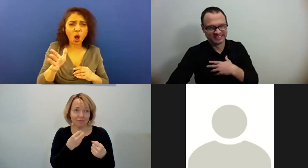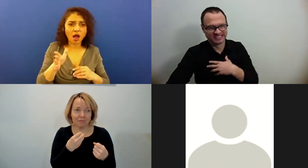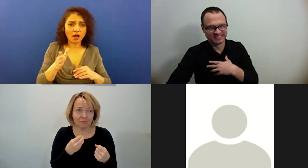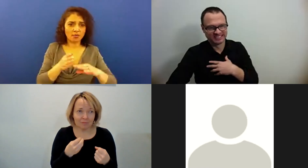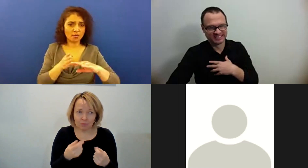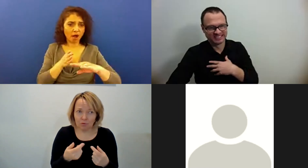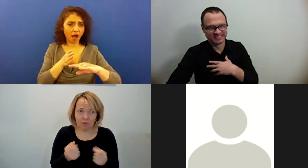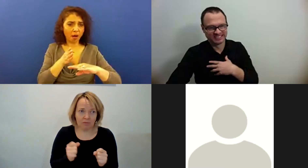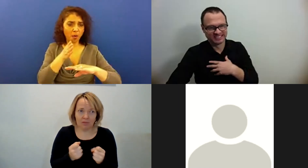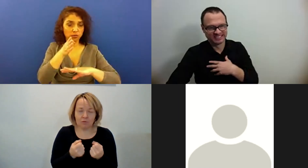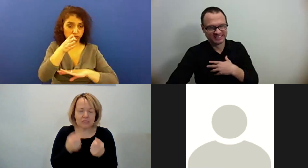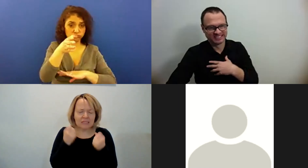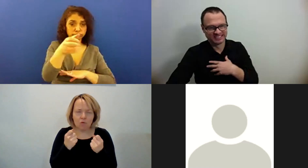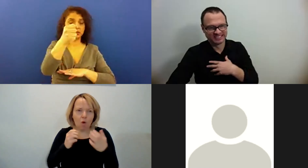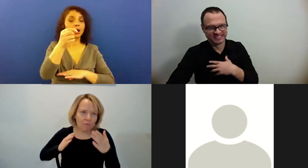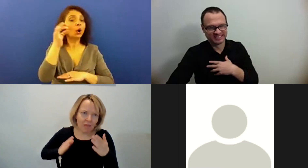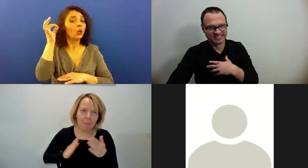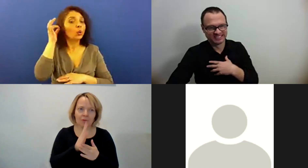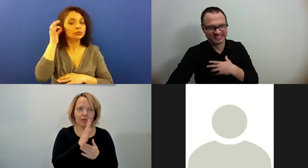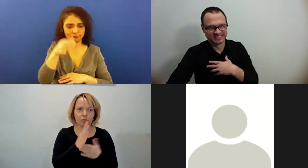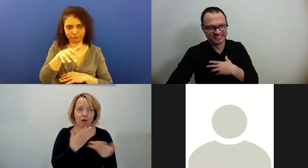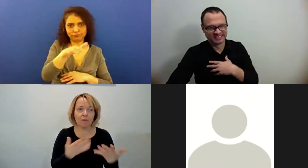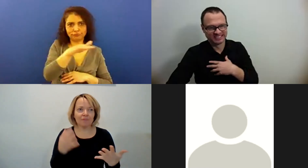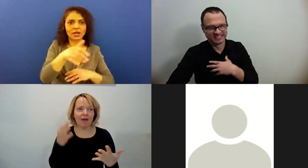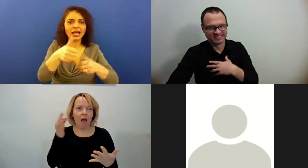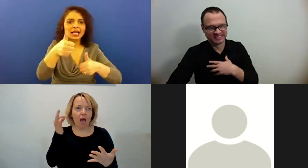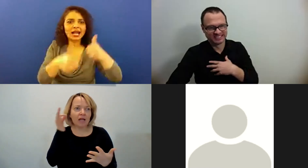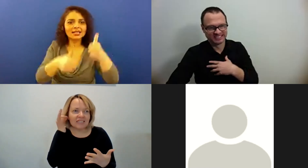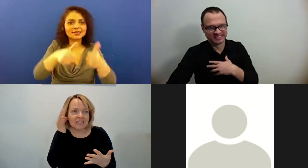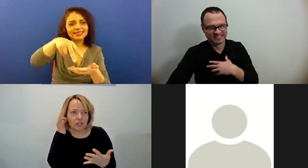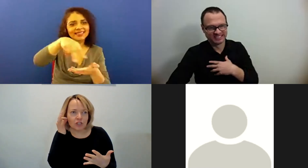moves and she was lucky